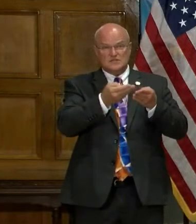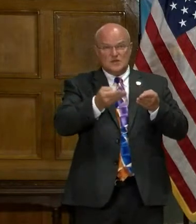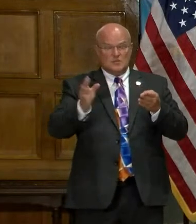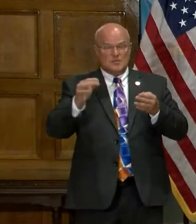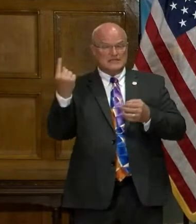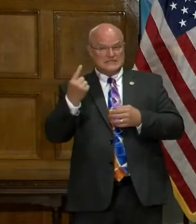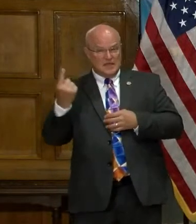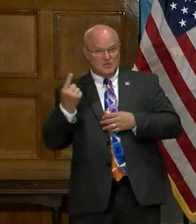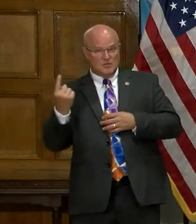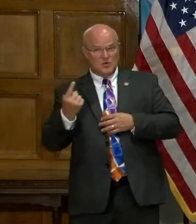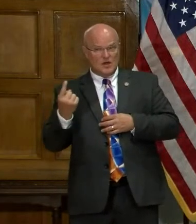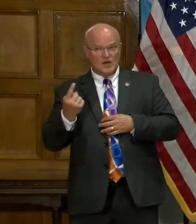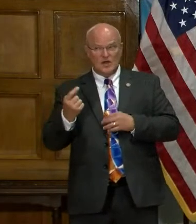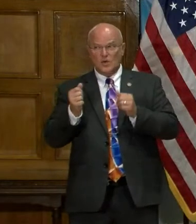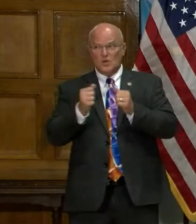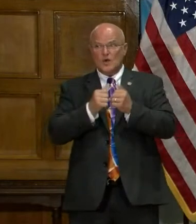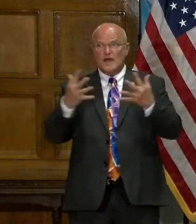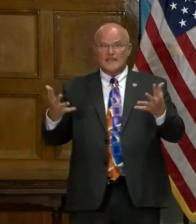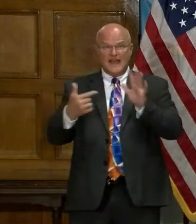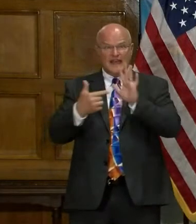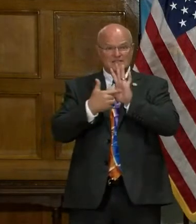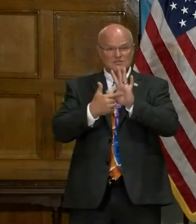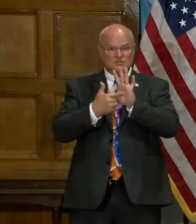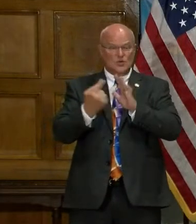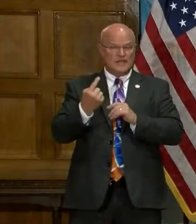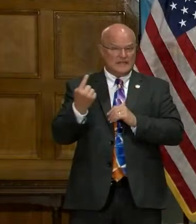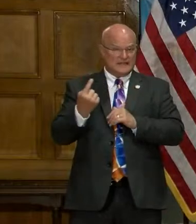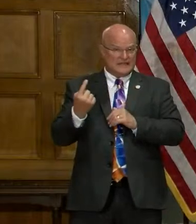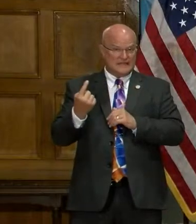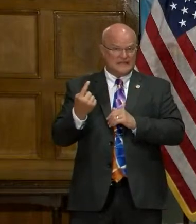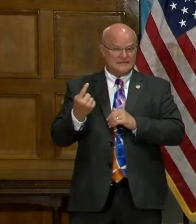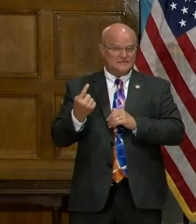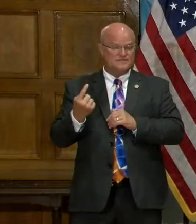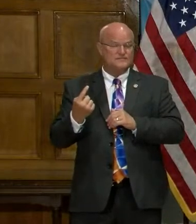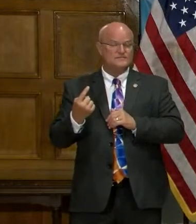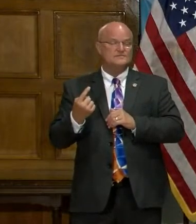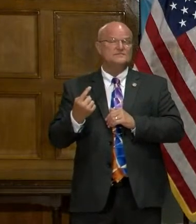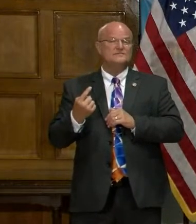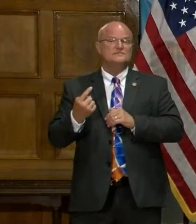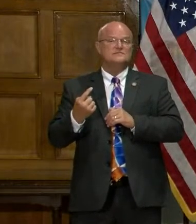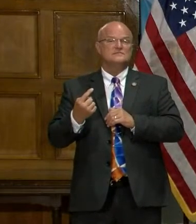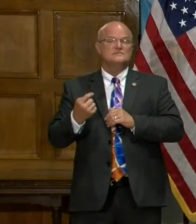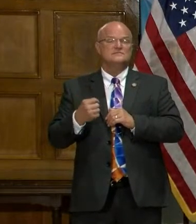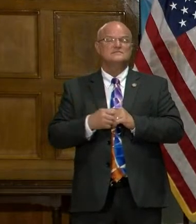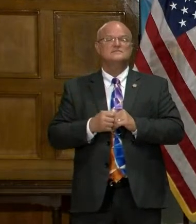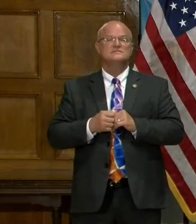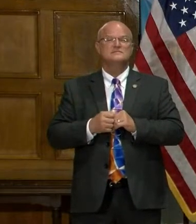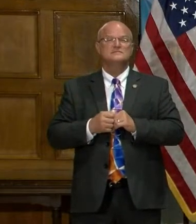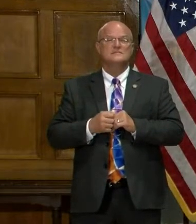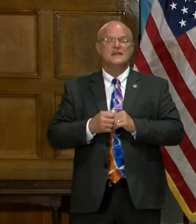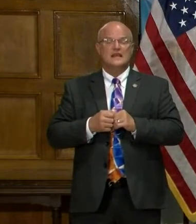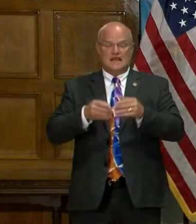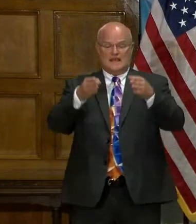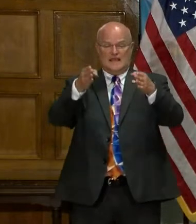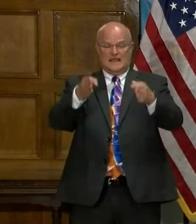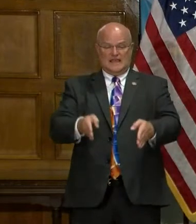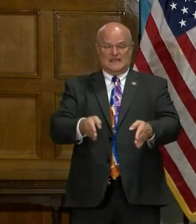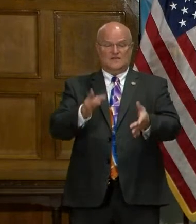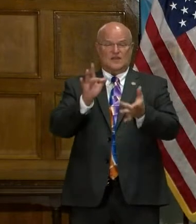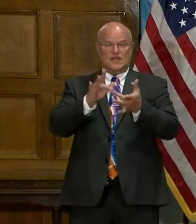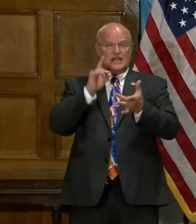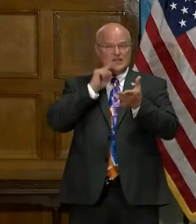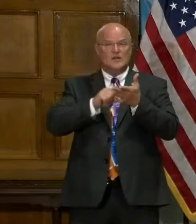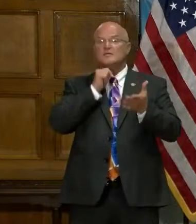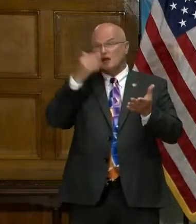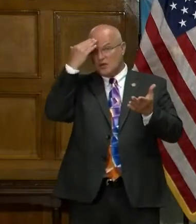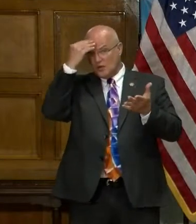transmitted by someone without symptoms, either asymptomatic or pre-symptomatic? The individual contact tracer may